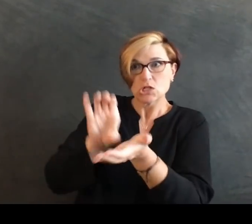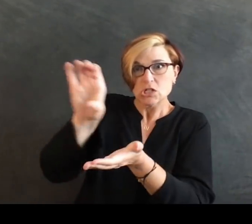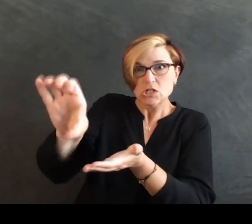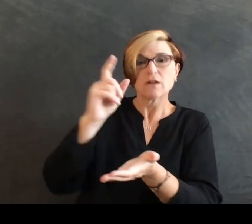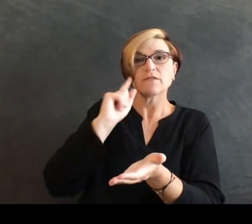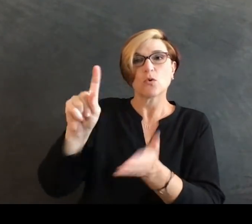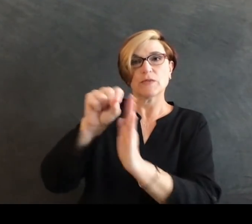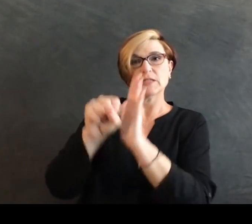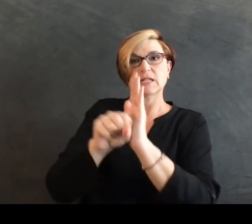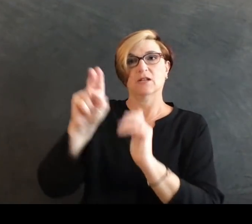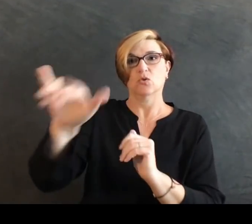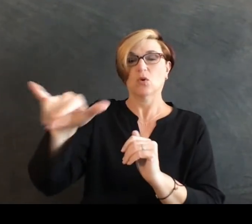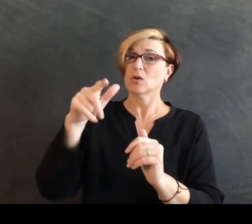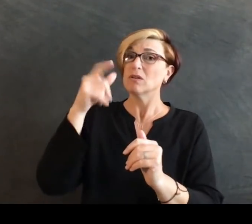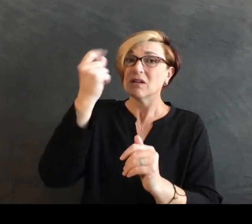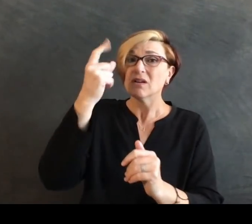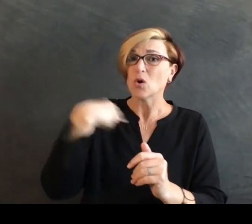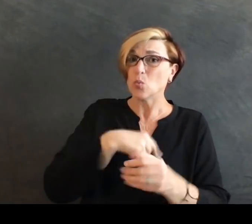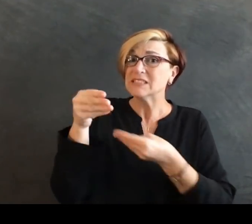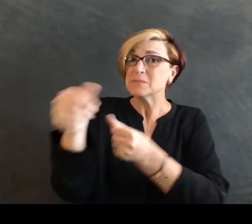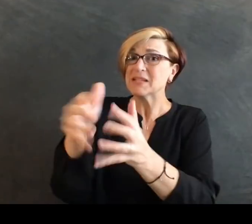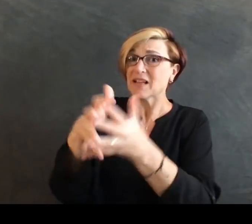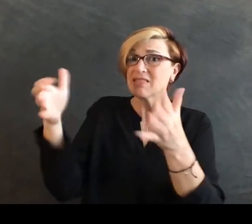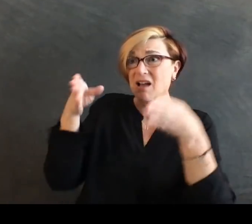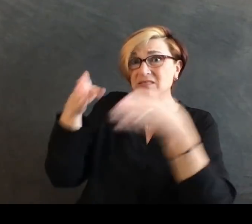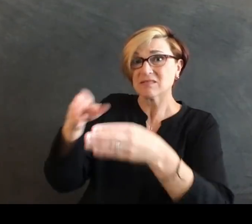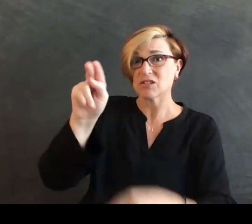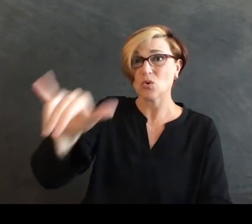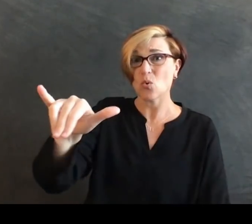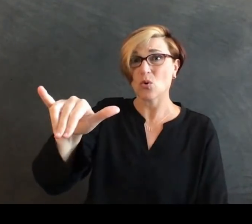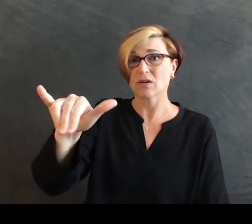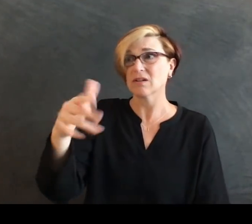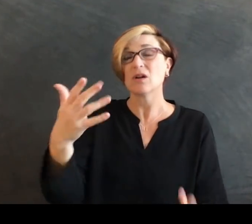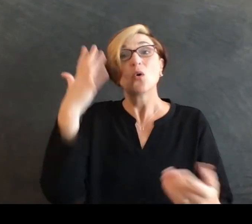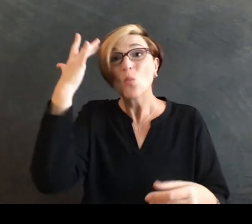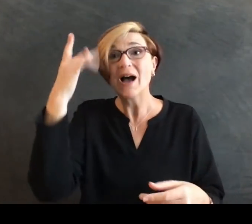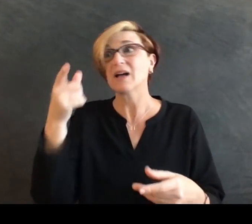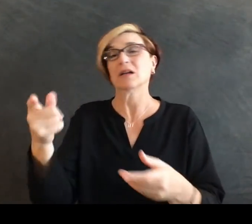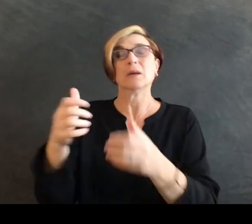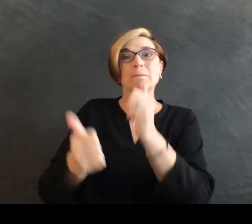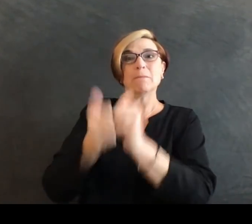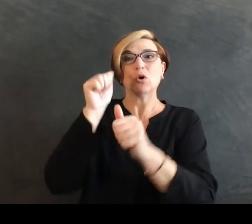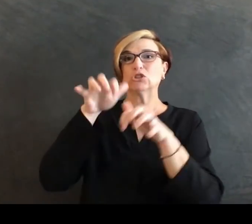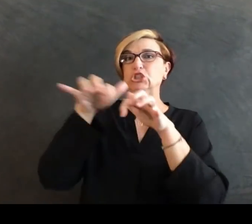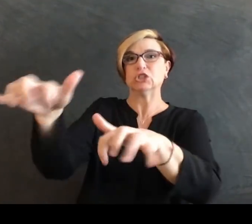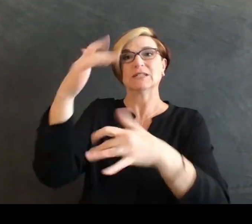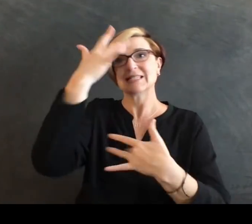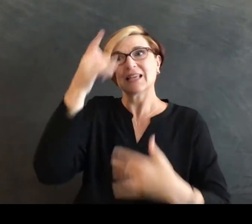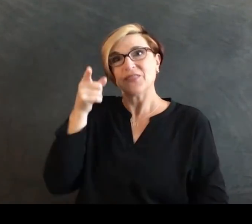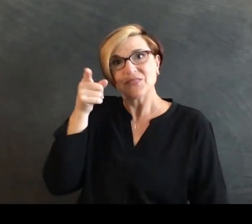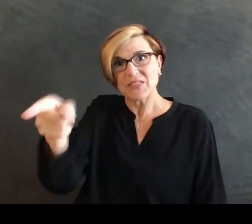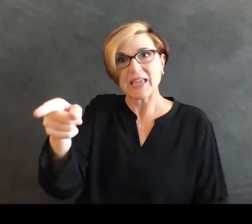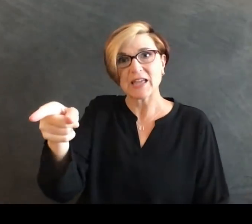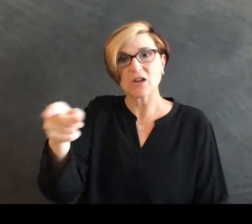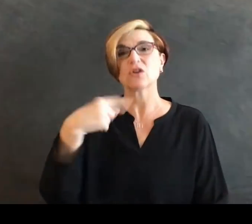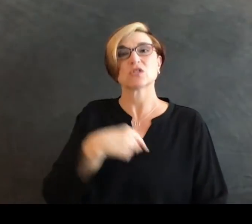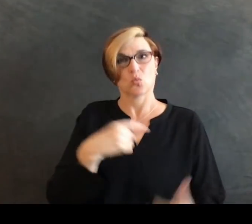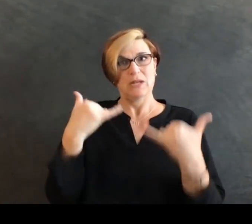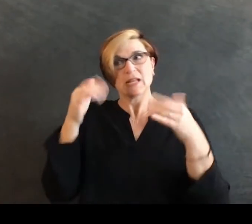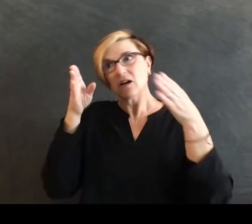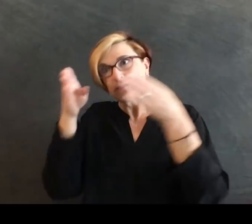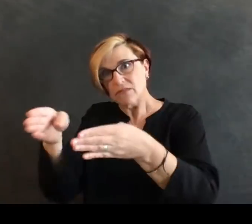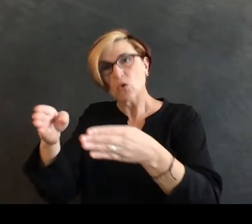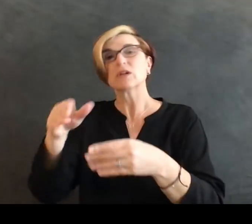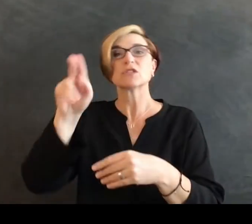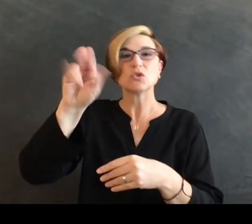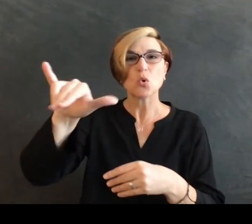a hotbed. There's no question about it. And we're spending a lot of time, effort on New York, New Jersey. Spoke